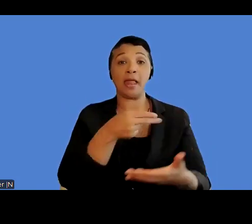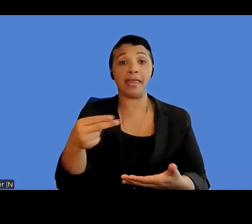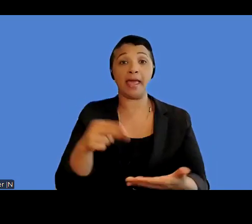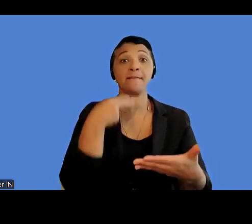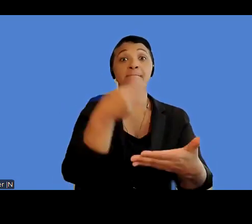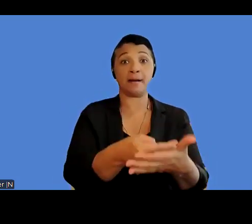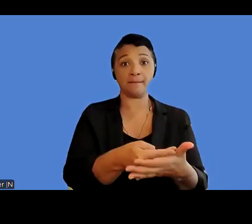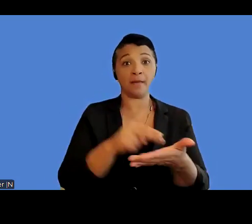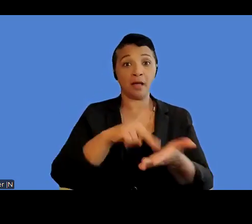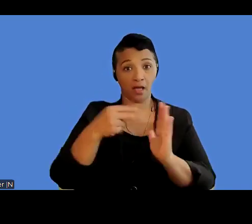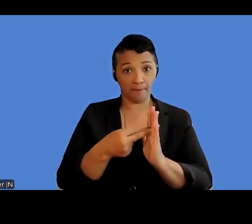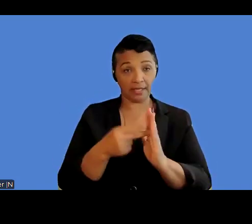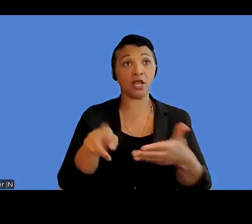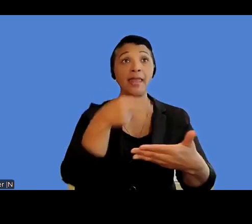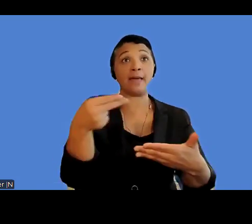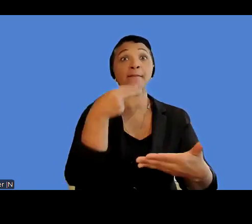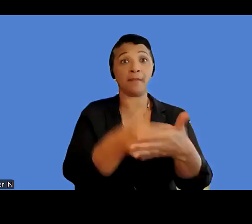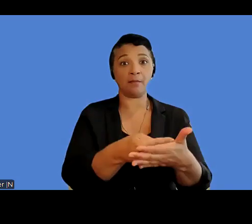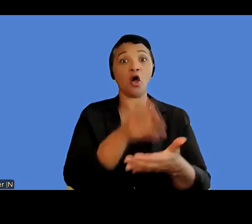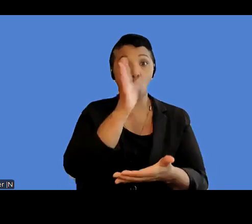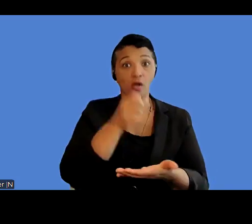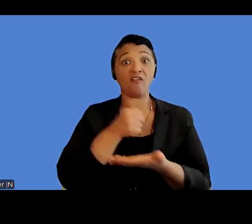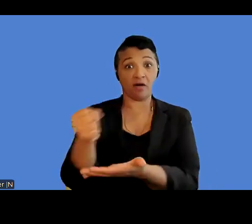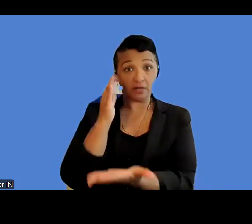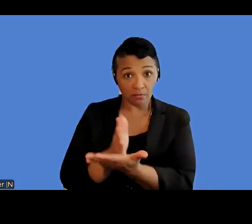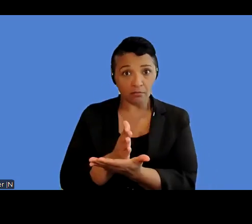the Global Disability Summit.